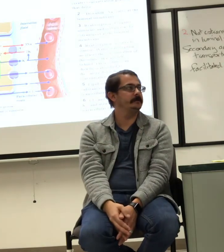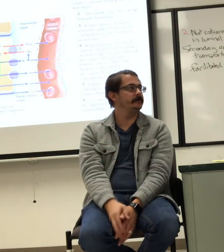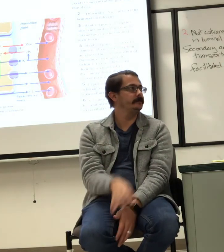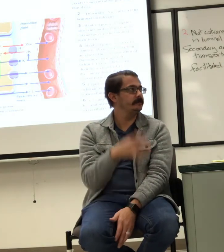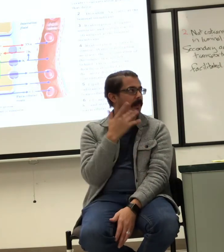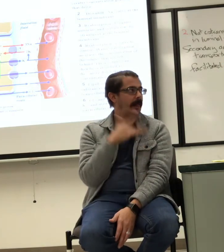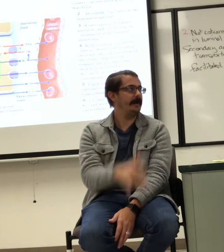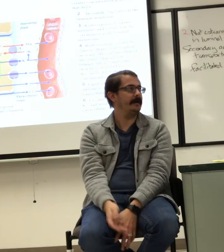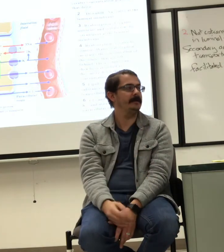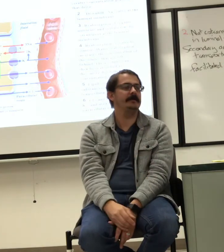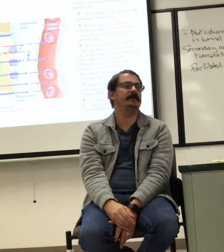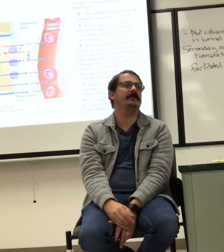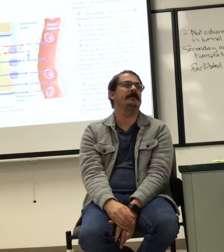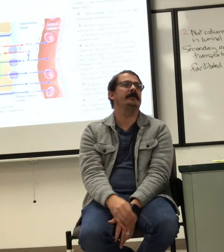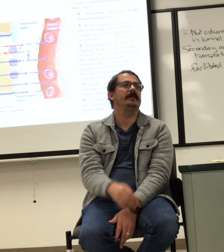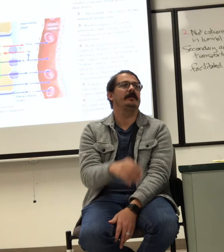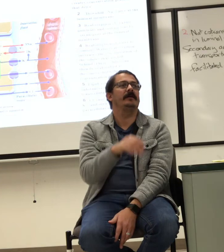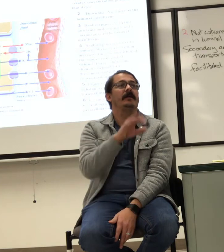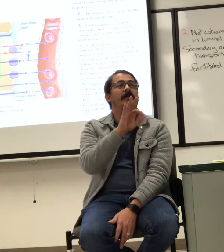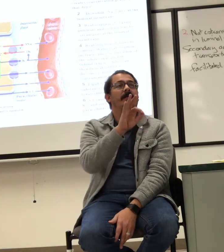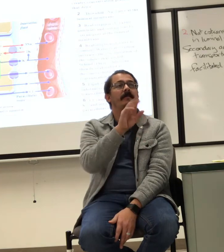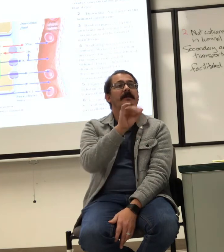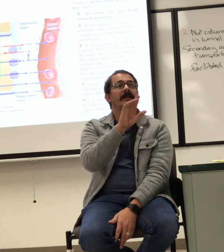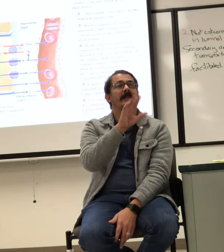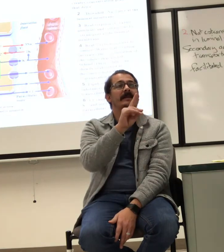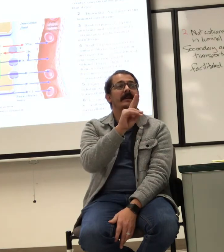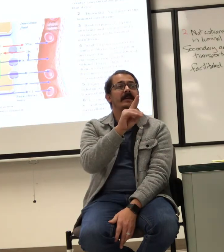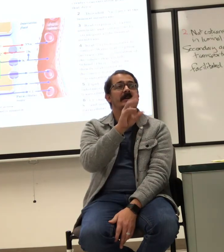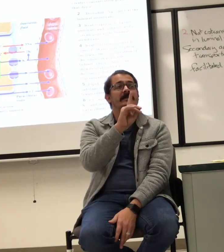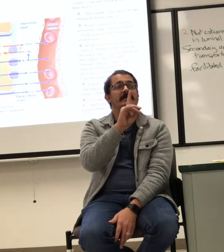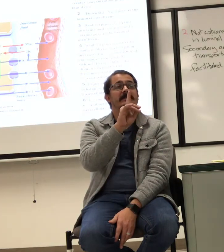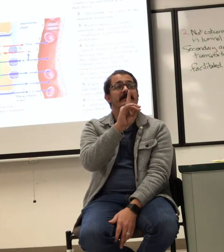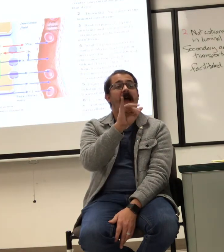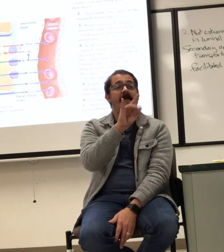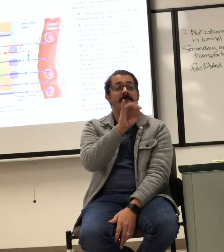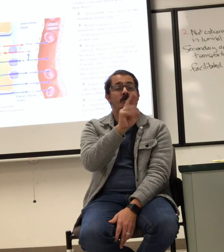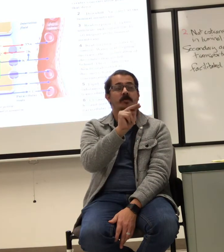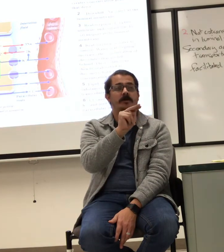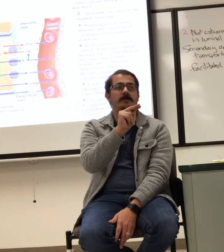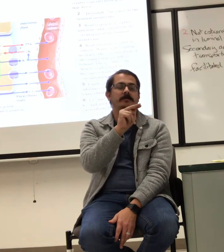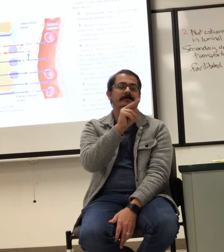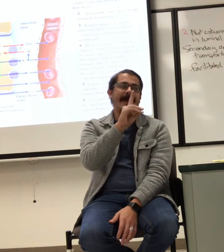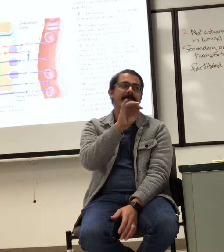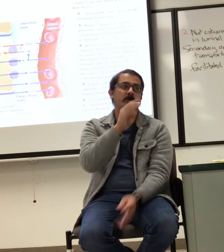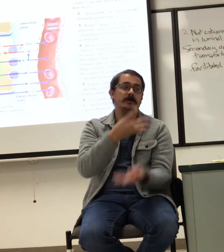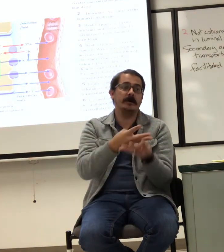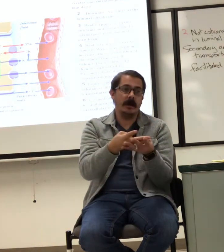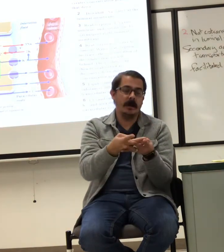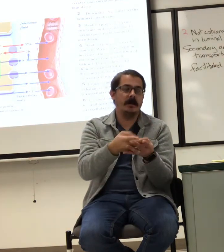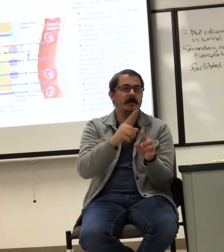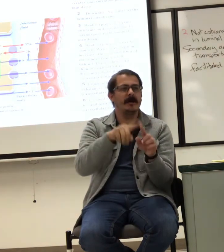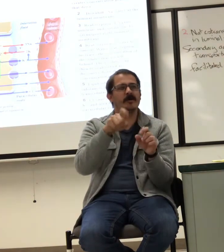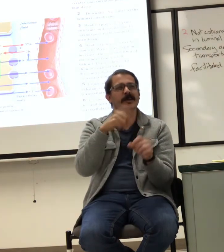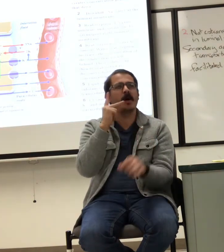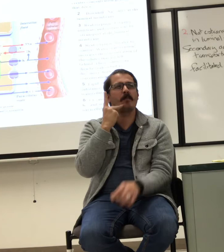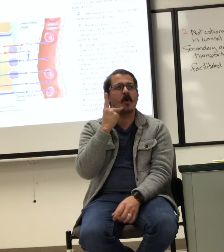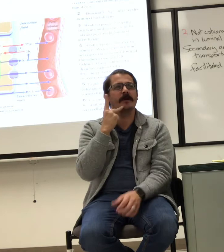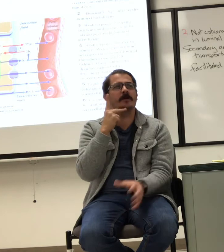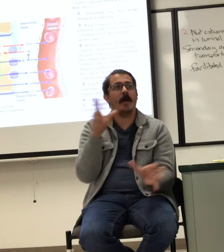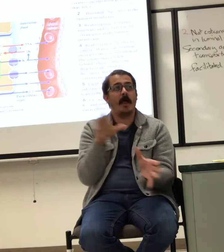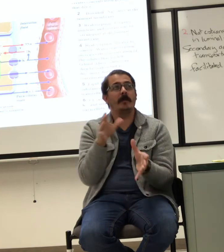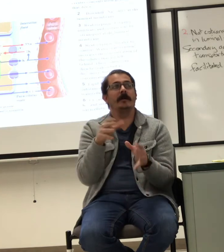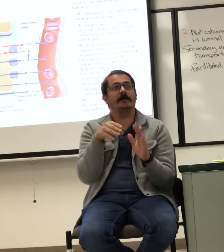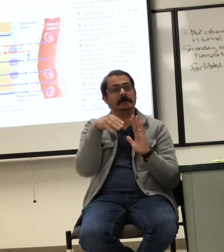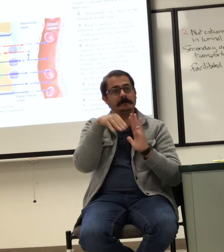The facilitated diffusion means it's diffusion, but you need this protein to help it along, to go through the downhill